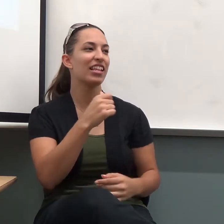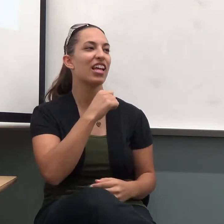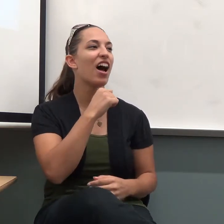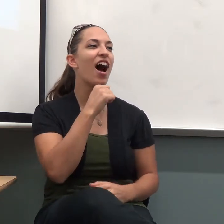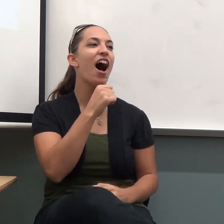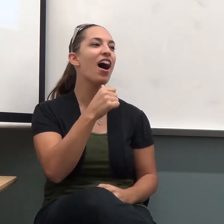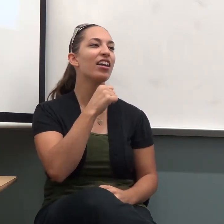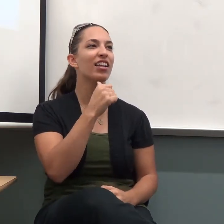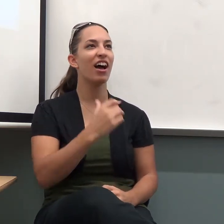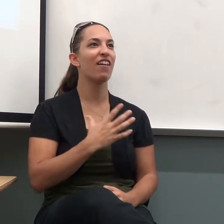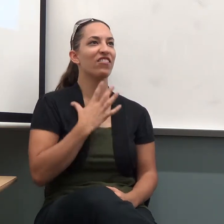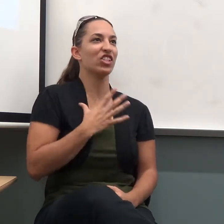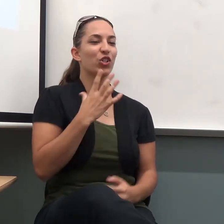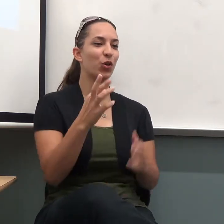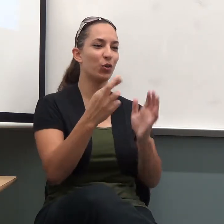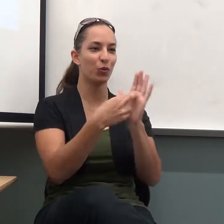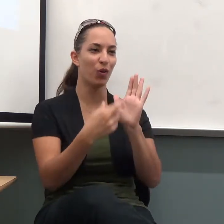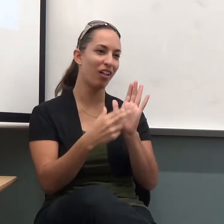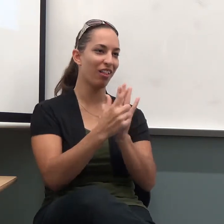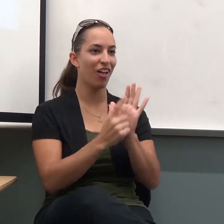descriptive. Yeah. What could I add here?